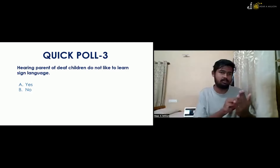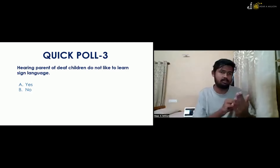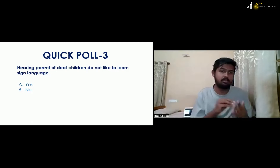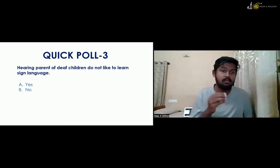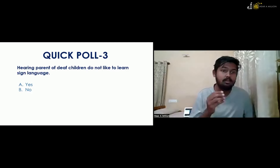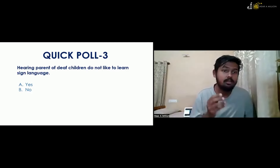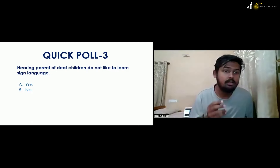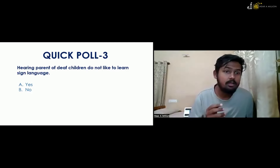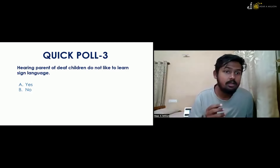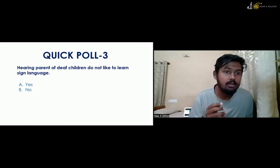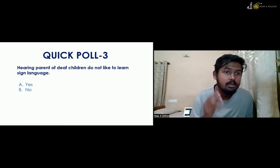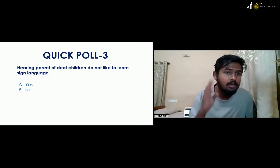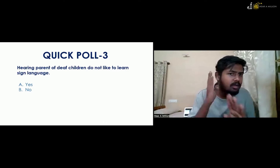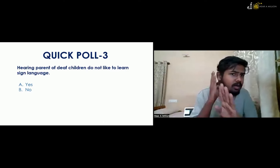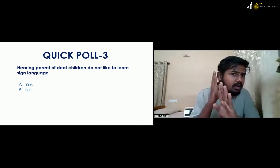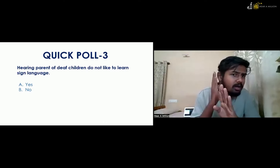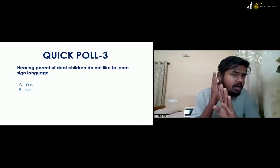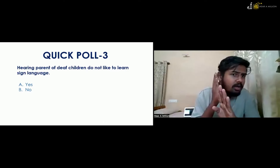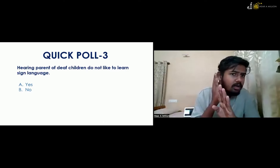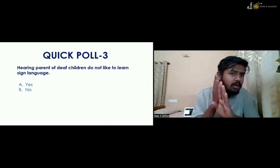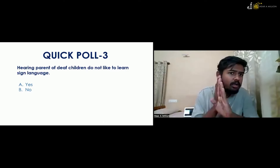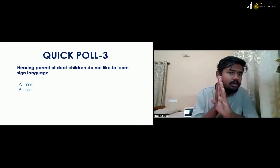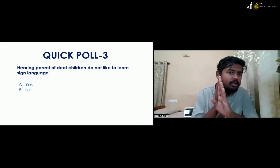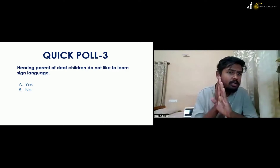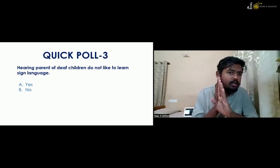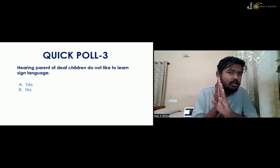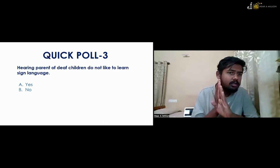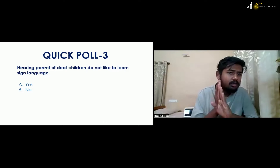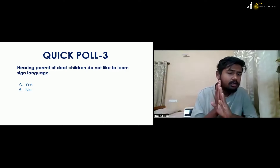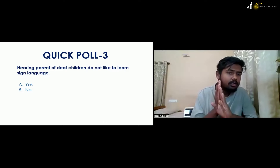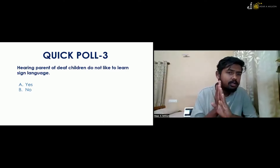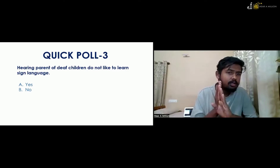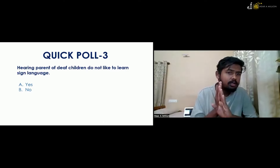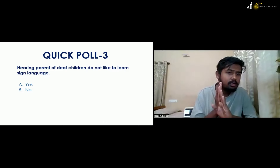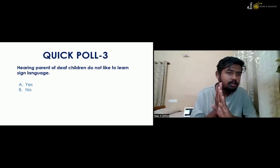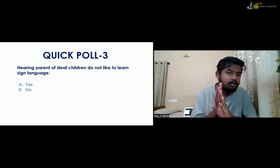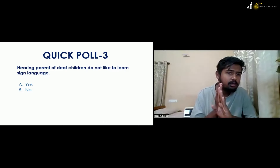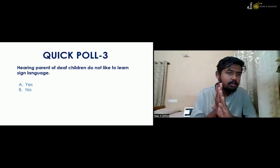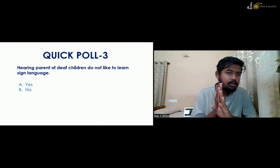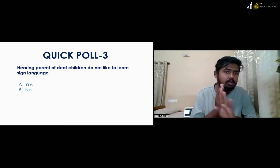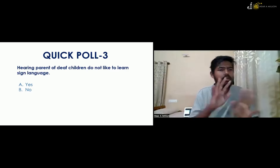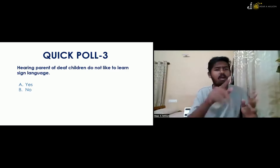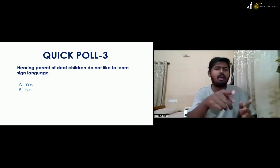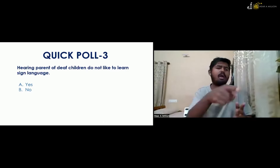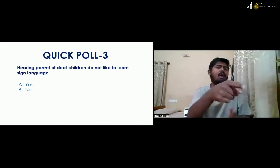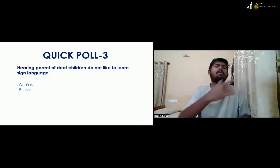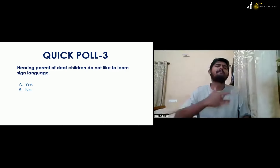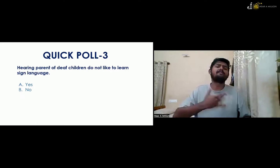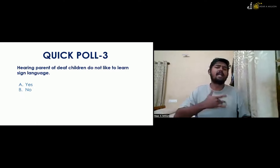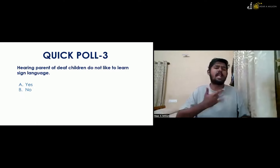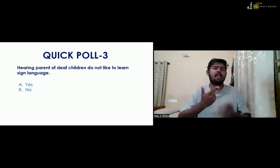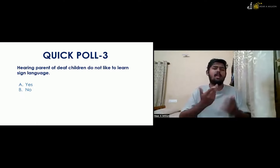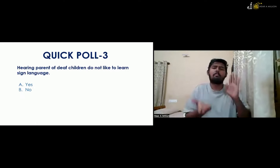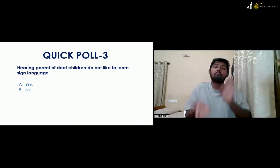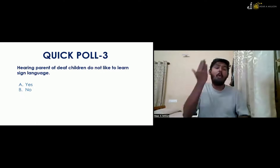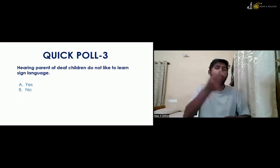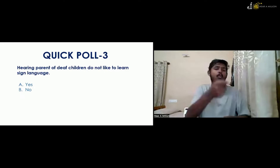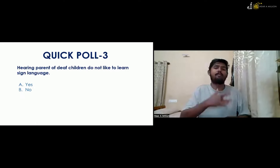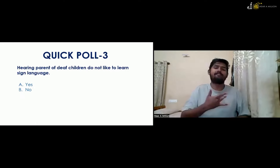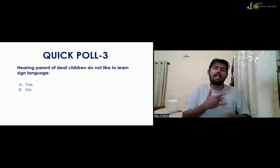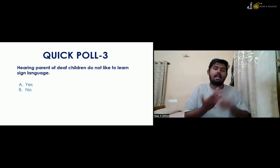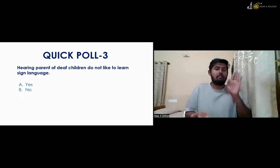learn. So as per your observation, you have to answer. It's nothing related to your own